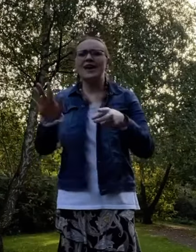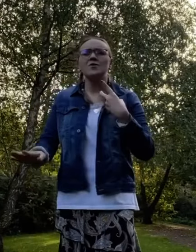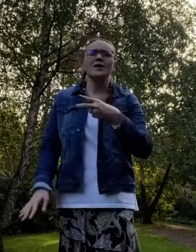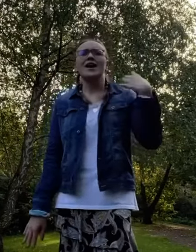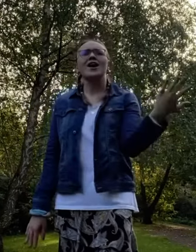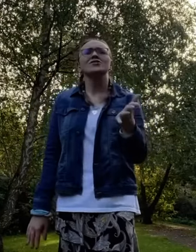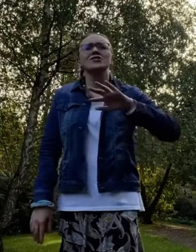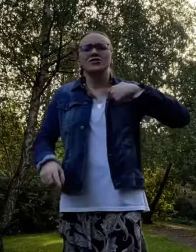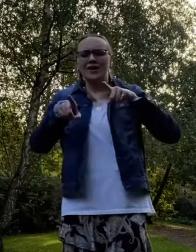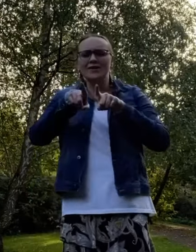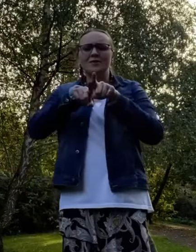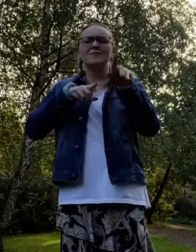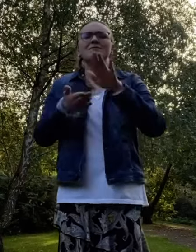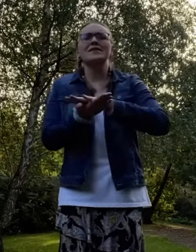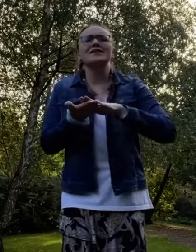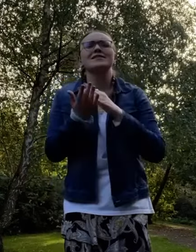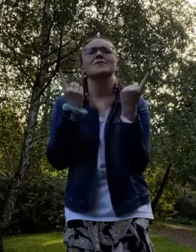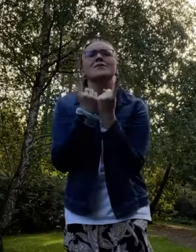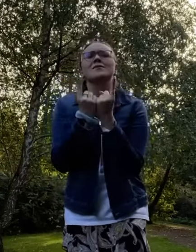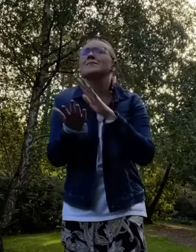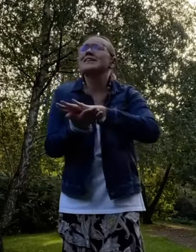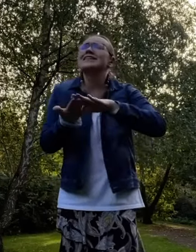we all just trying to mean something, mean something